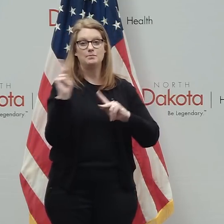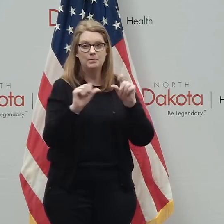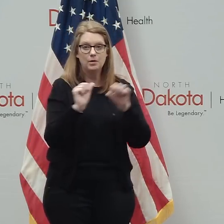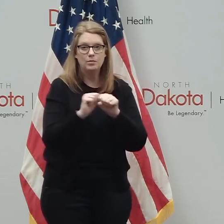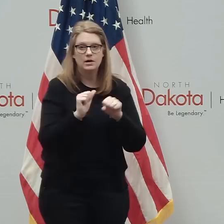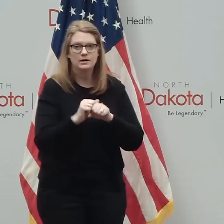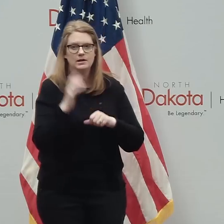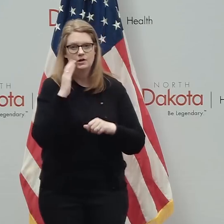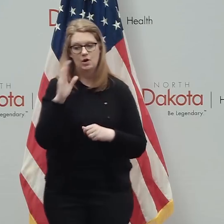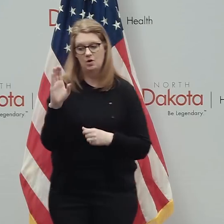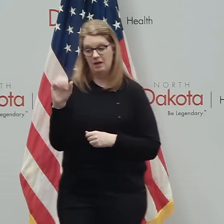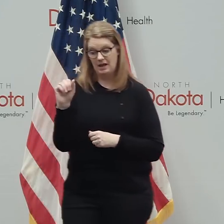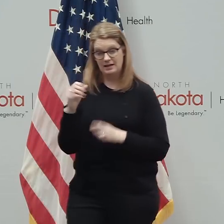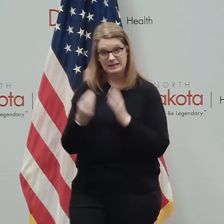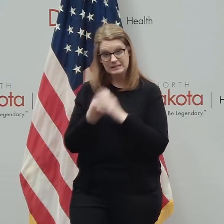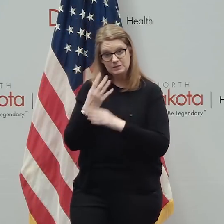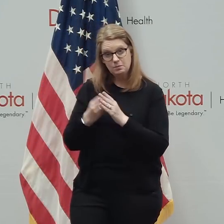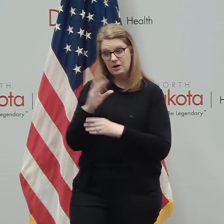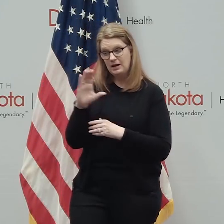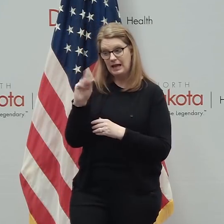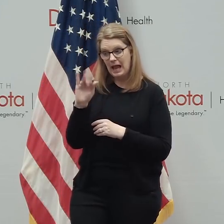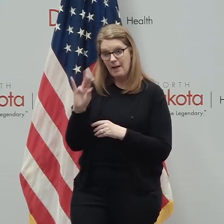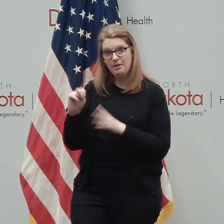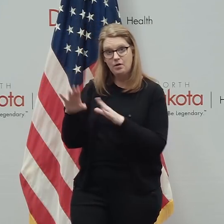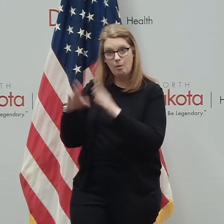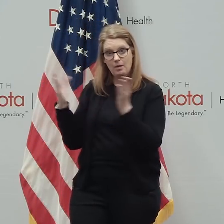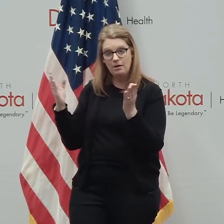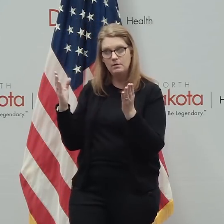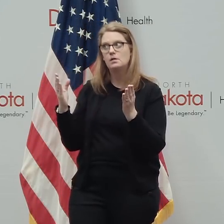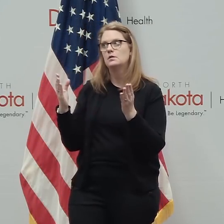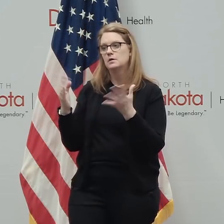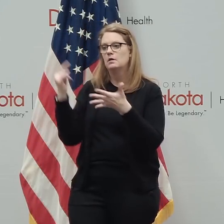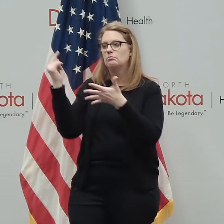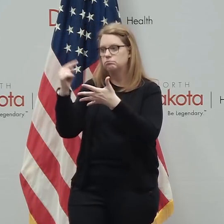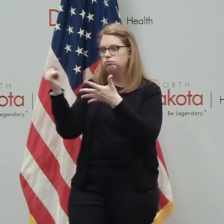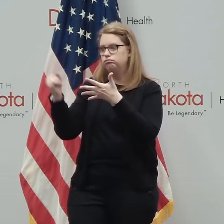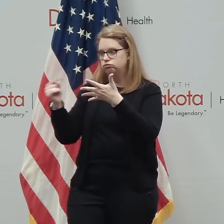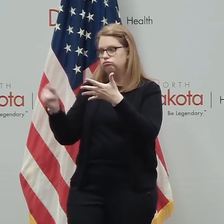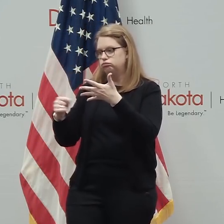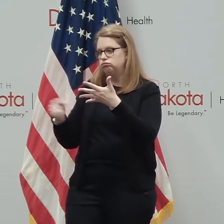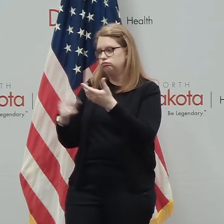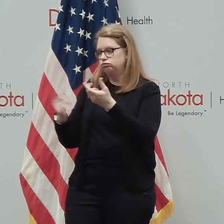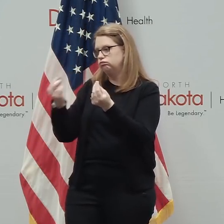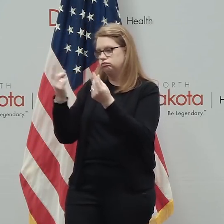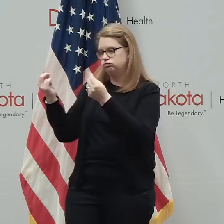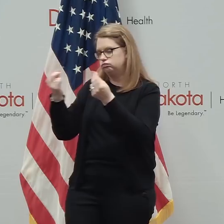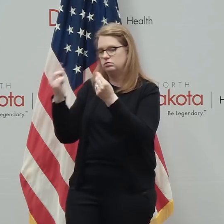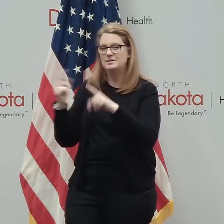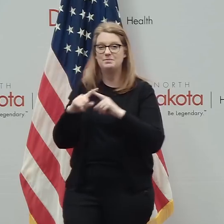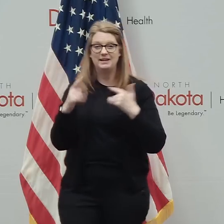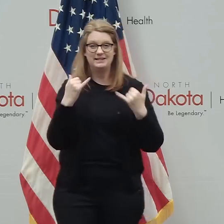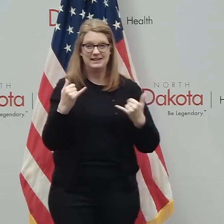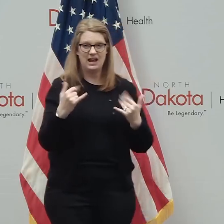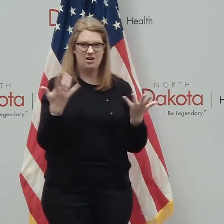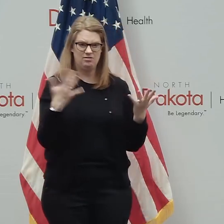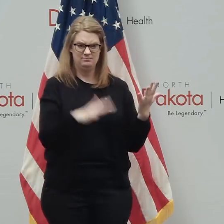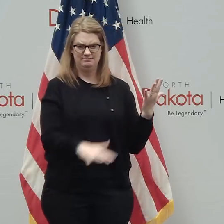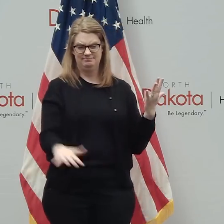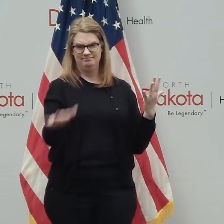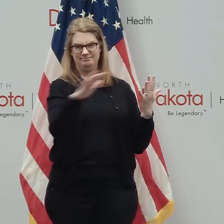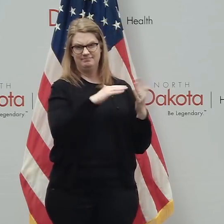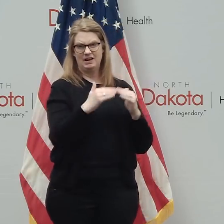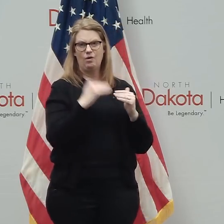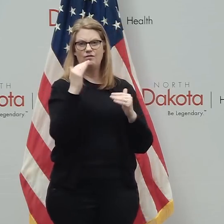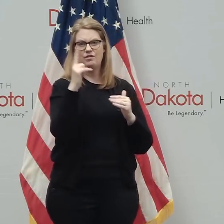cabin that they open up in the spring and know all the routines you got to go through, this is doing this across 15 parks and recreations where we have